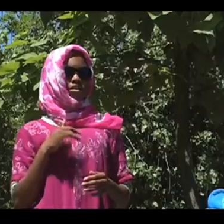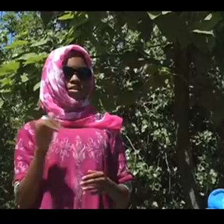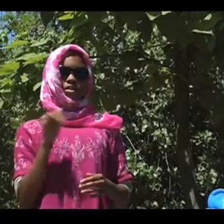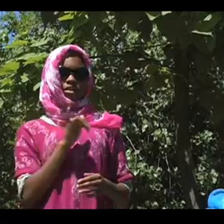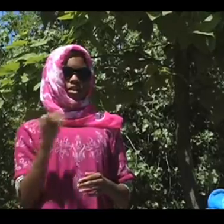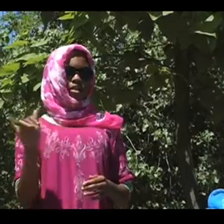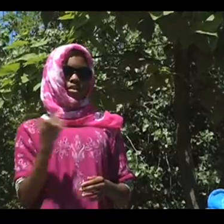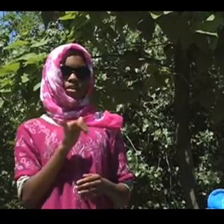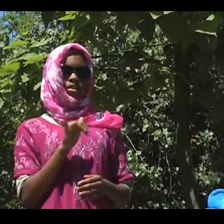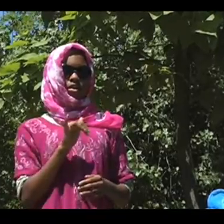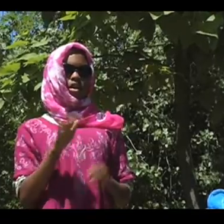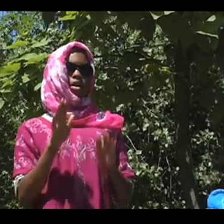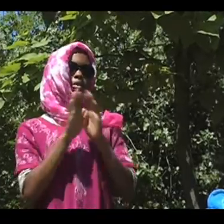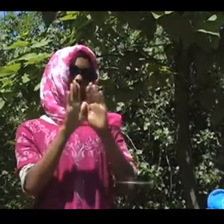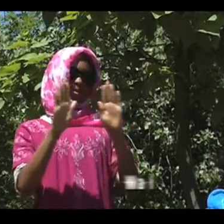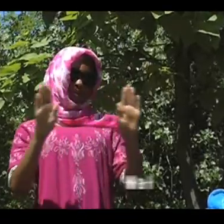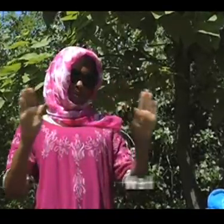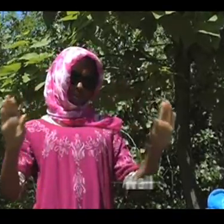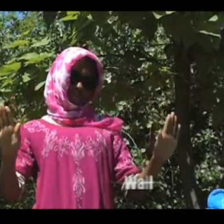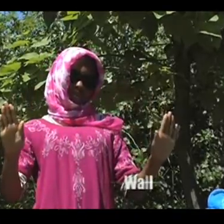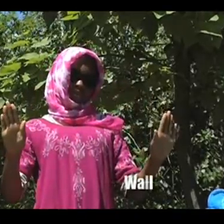It feels like a wall.